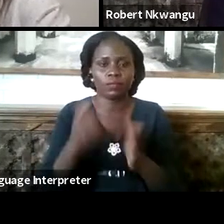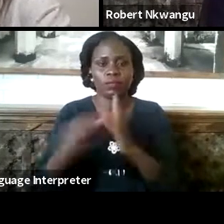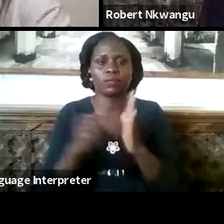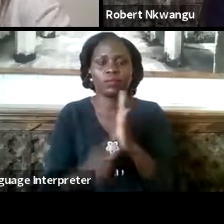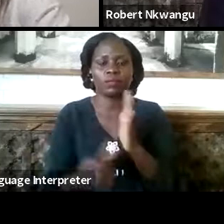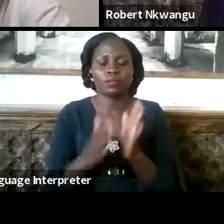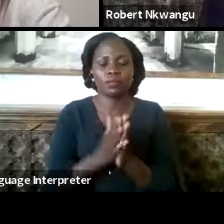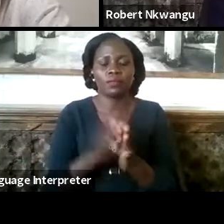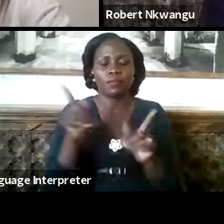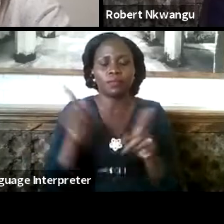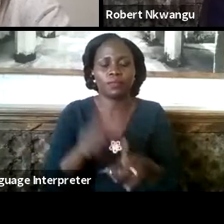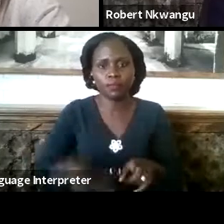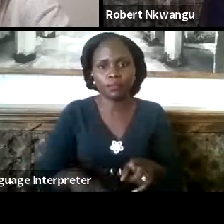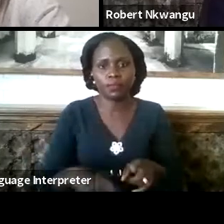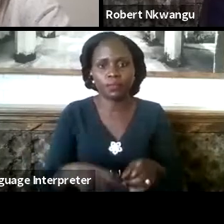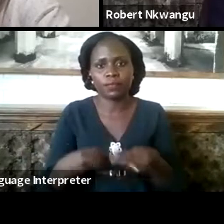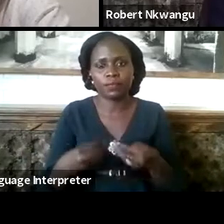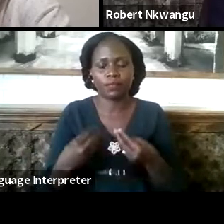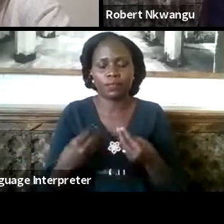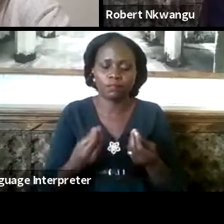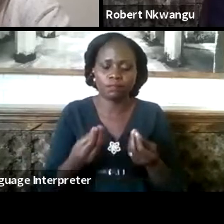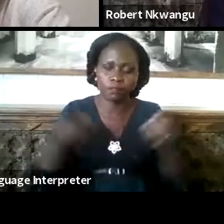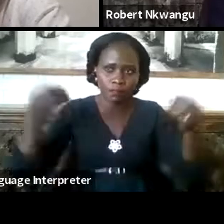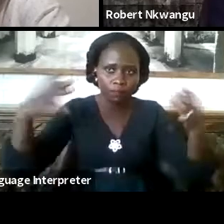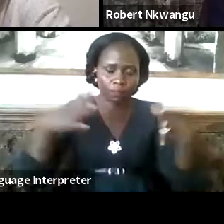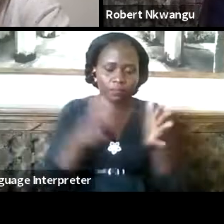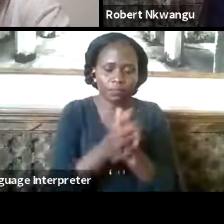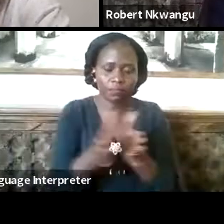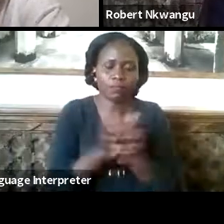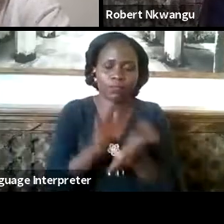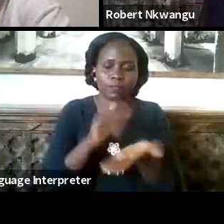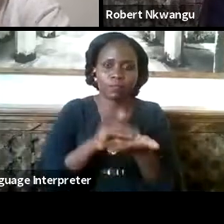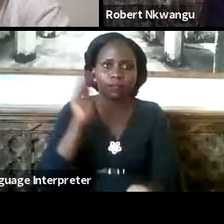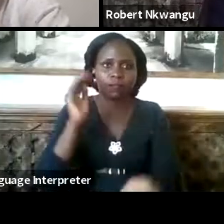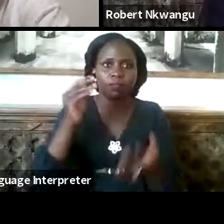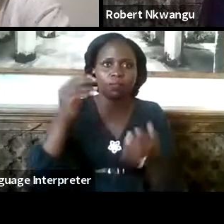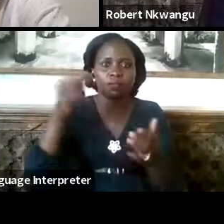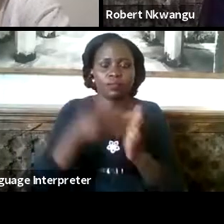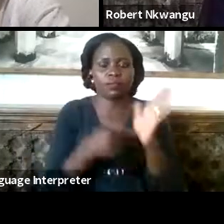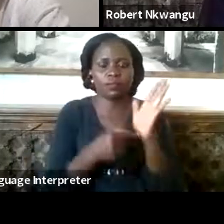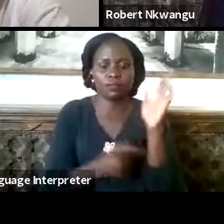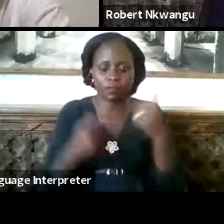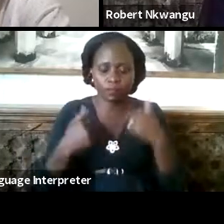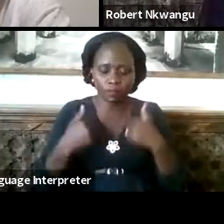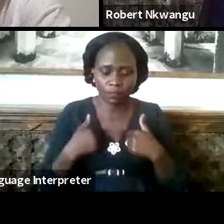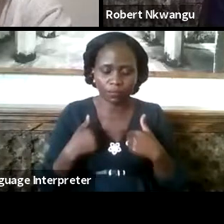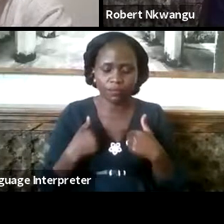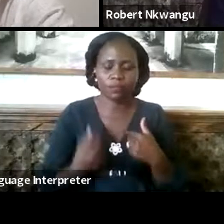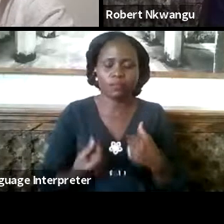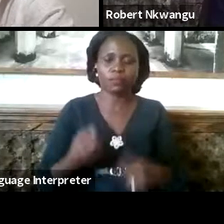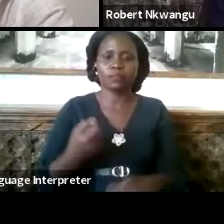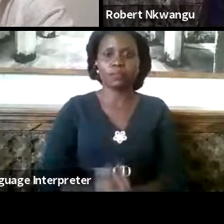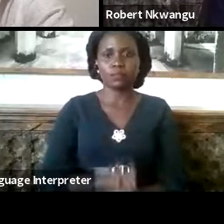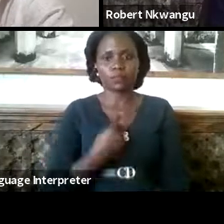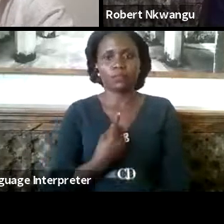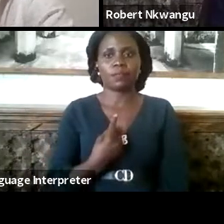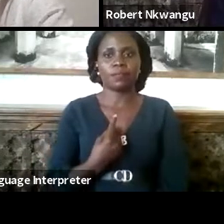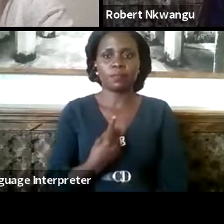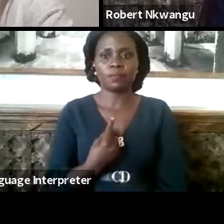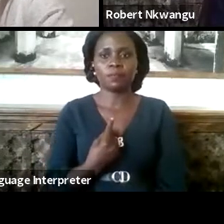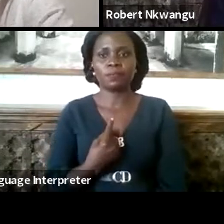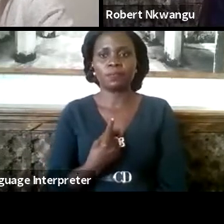the regulations. So for me, I am very confident that we shall move, even if it's one